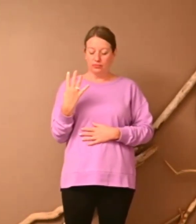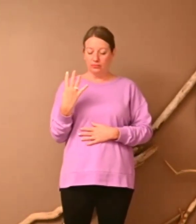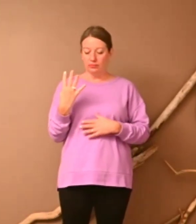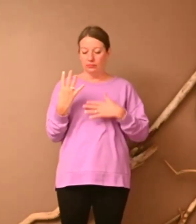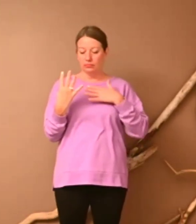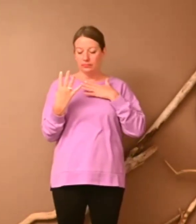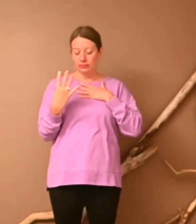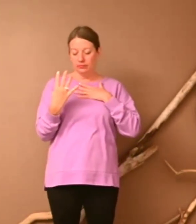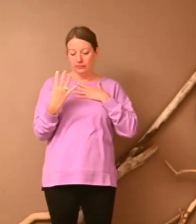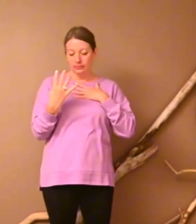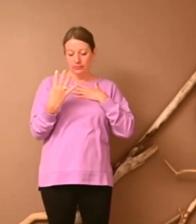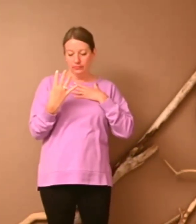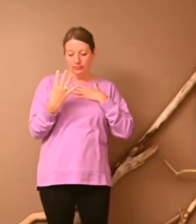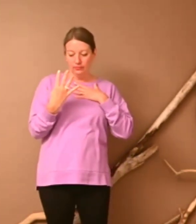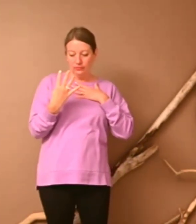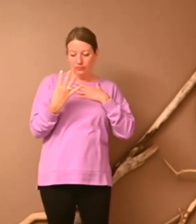Maybe continuing for 4 more.